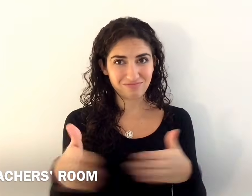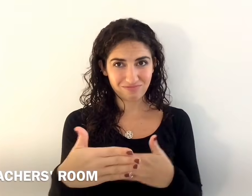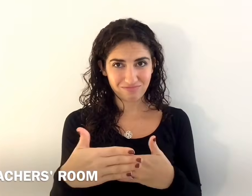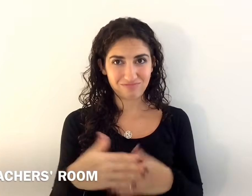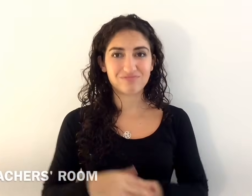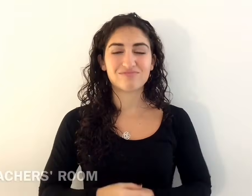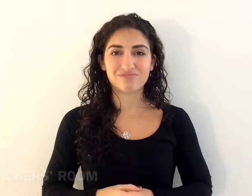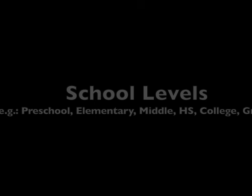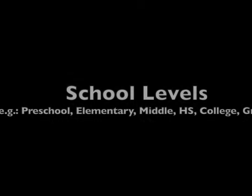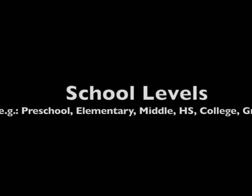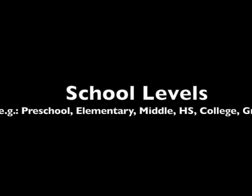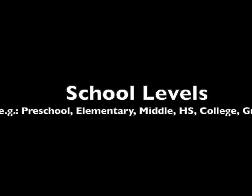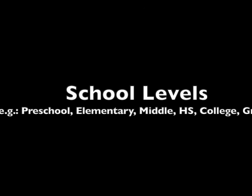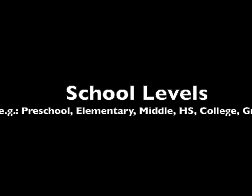Teacher's room.